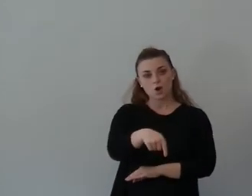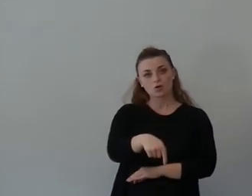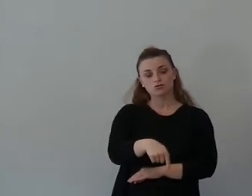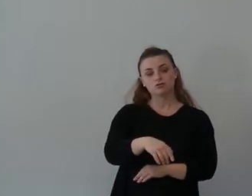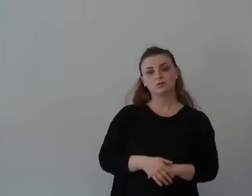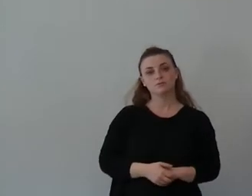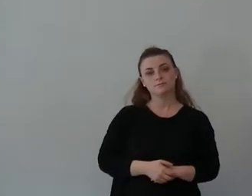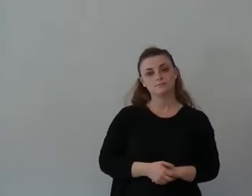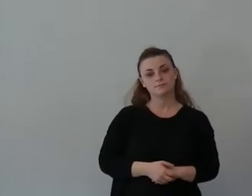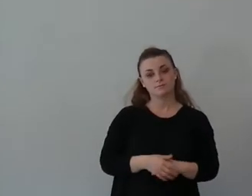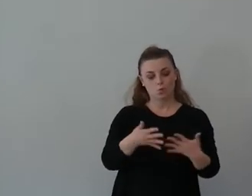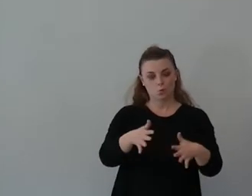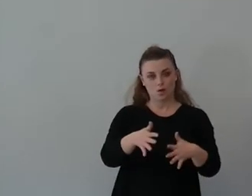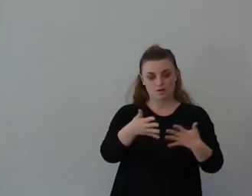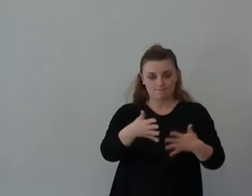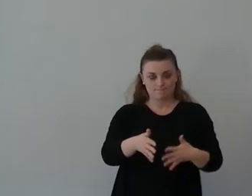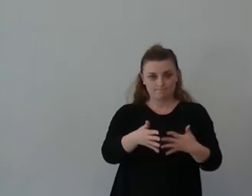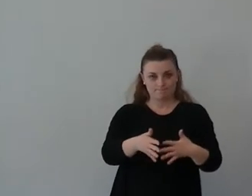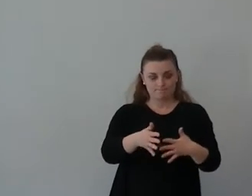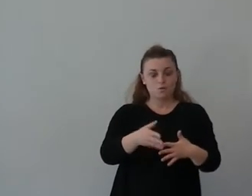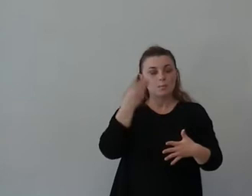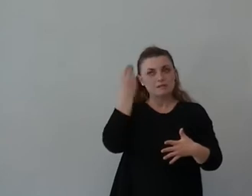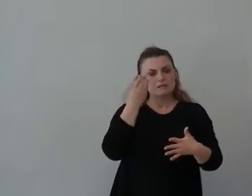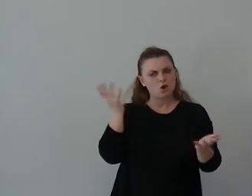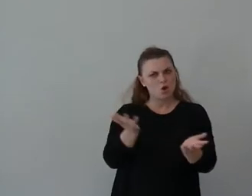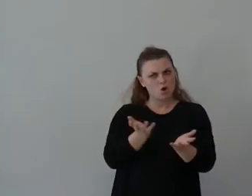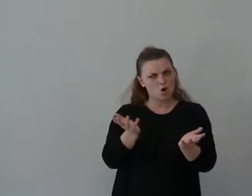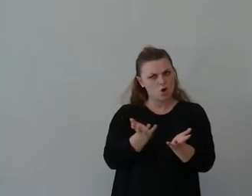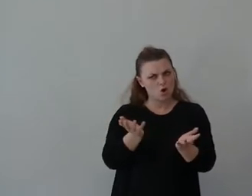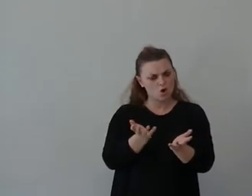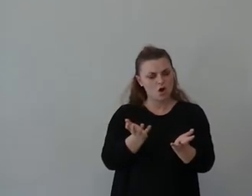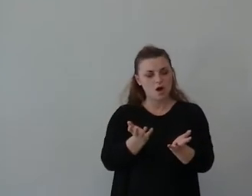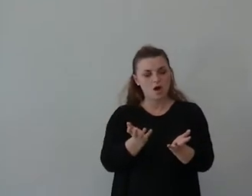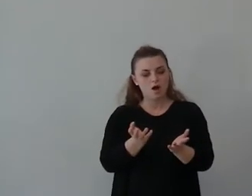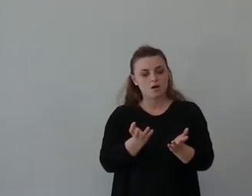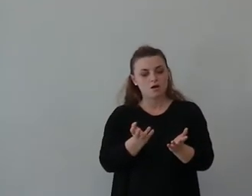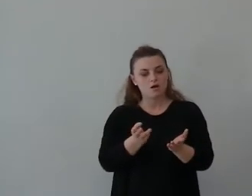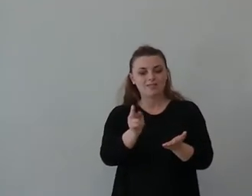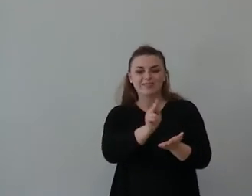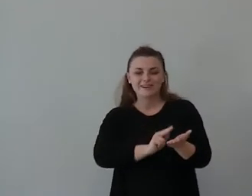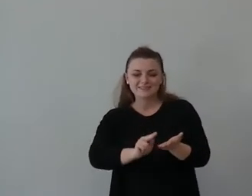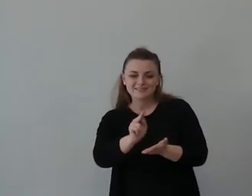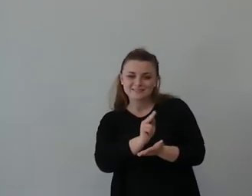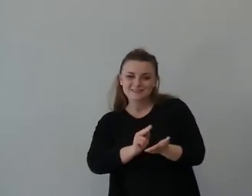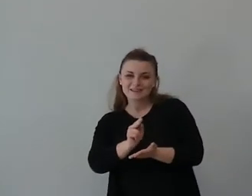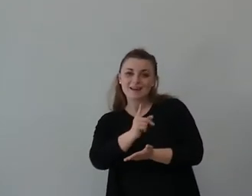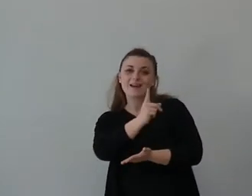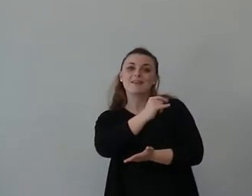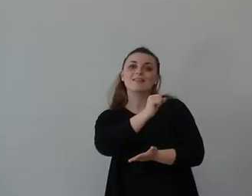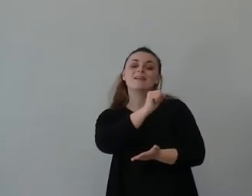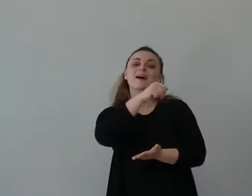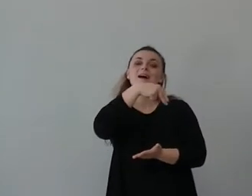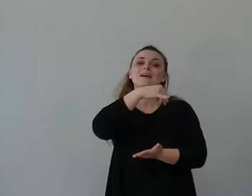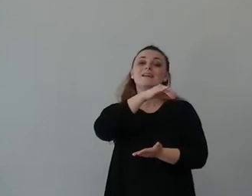me that he used his pencil to do. Ho pensato a alcuni disegni che Daniele mi ha fatto